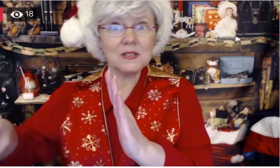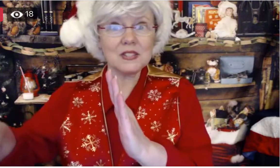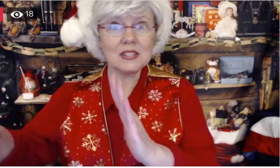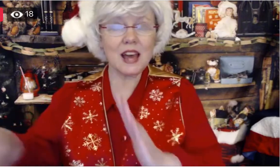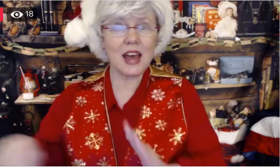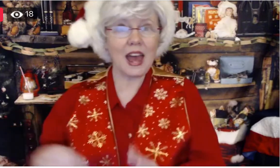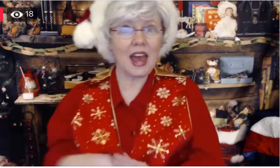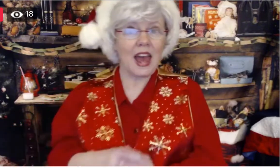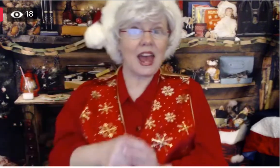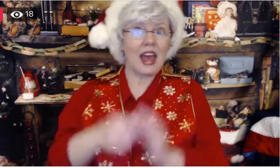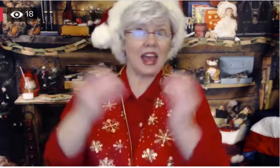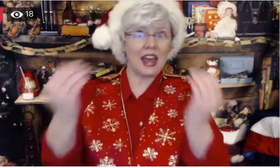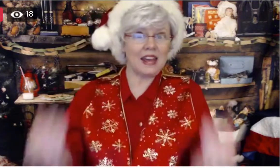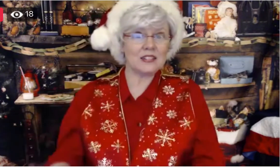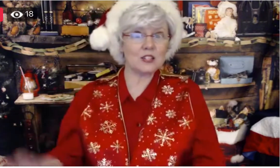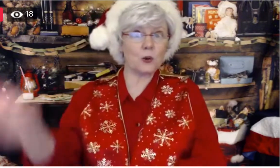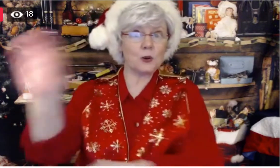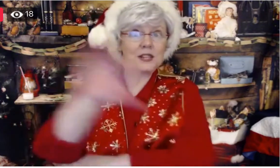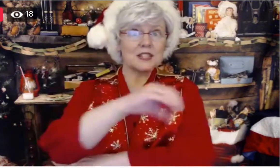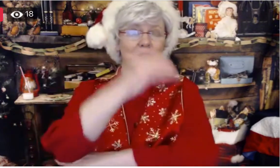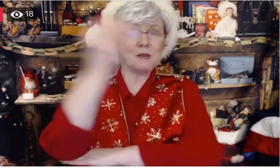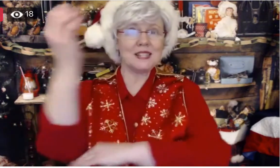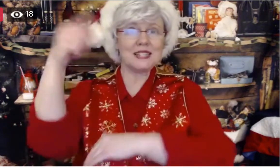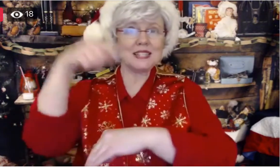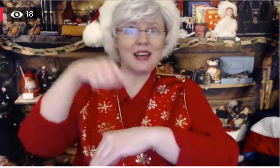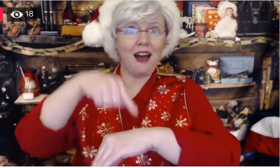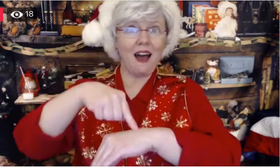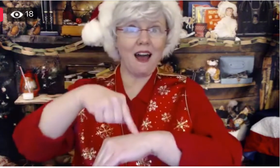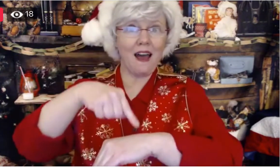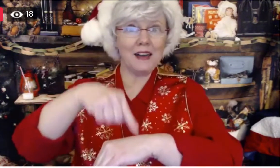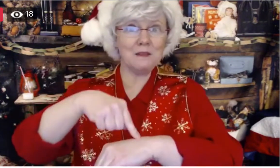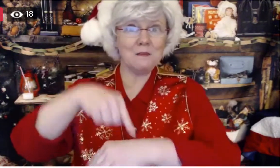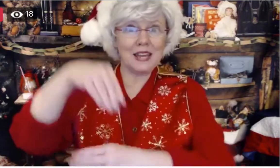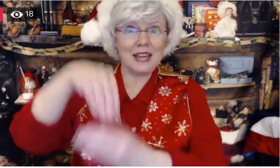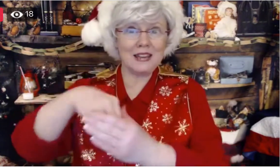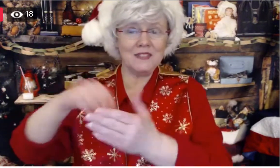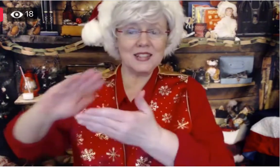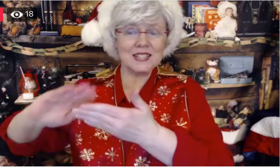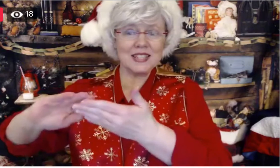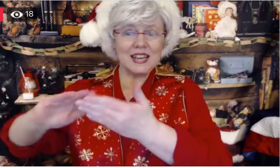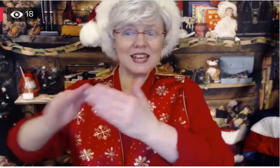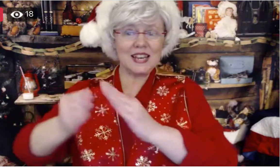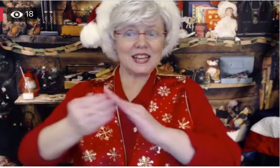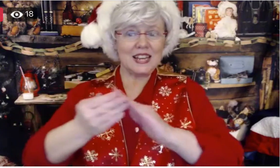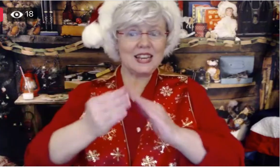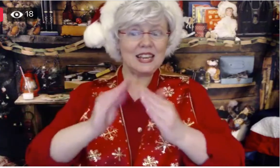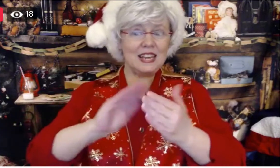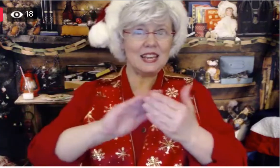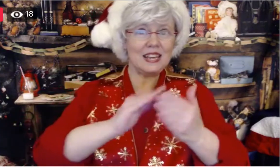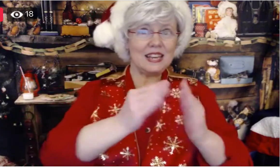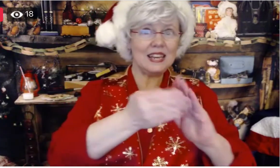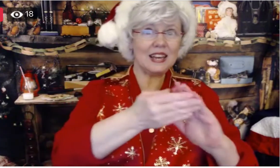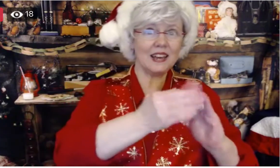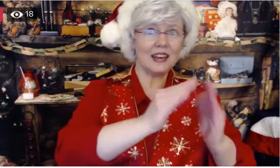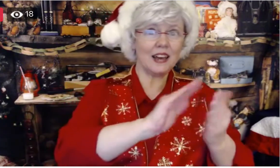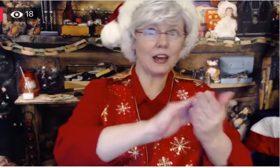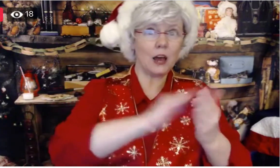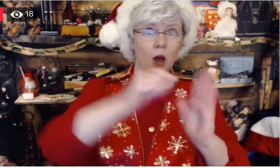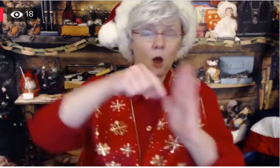bells. It's Christmas time in the city.